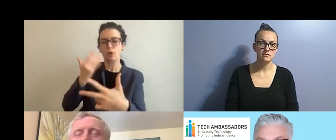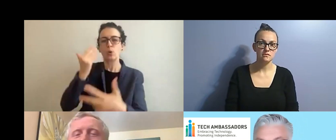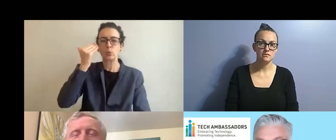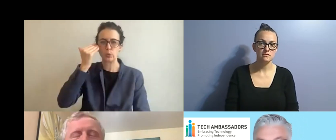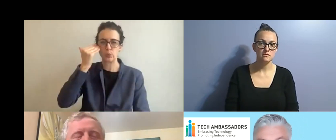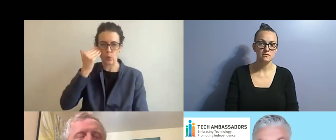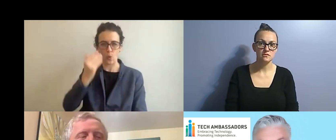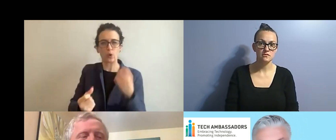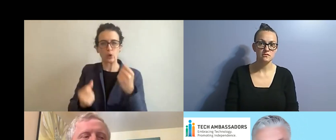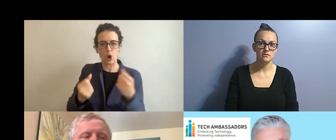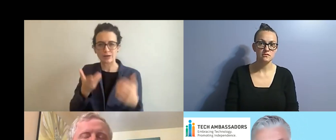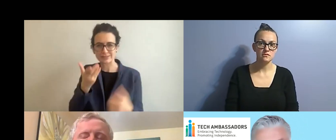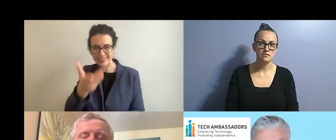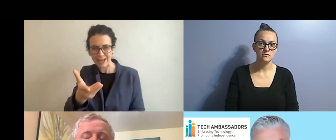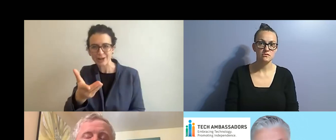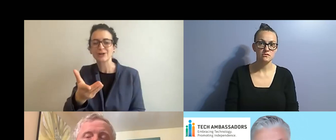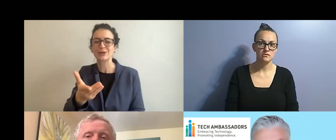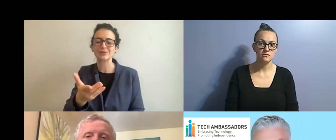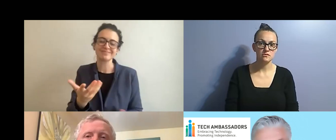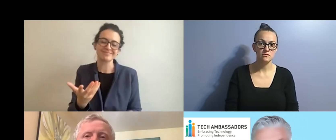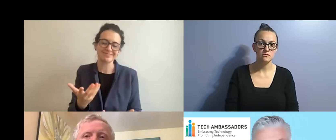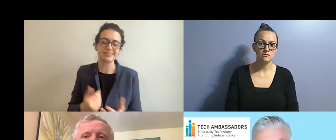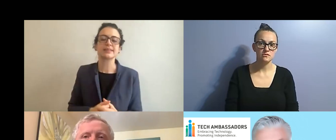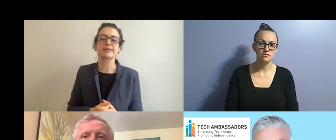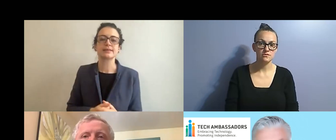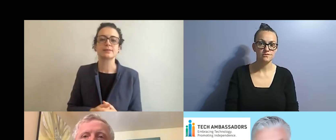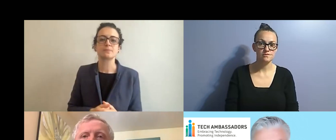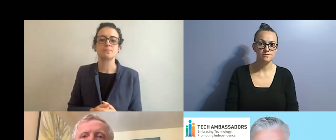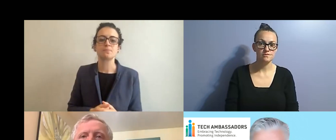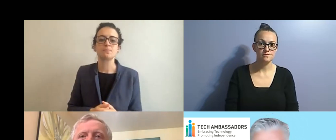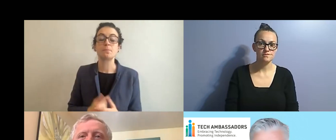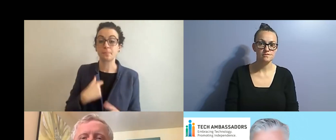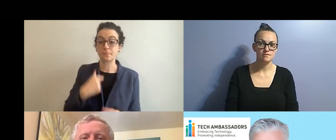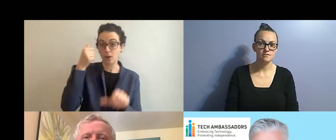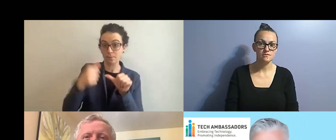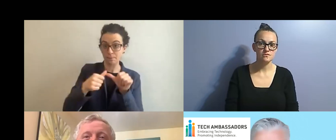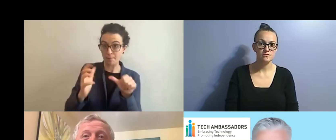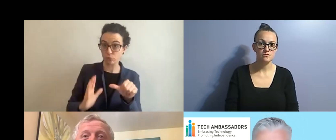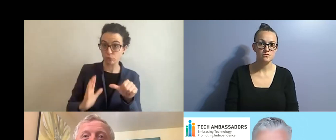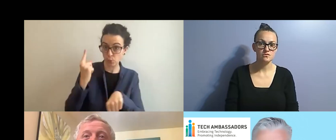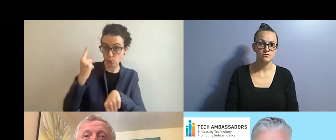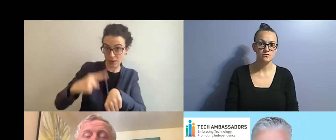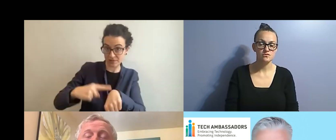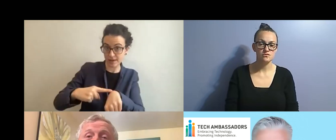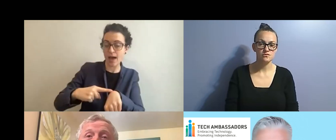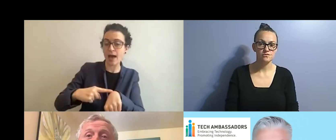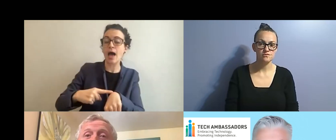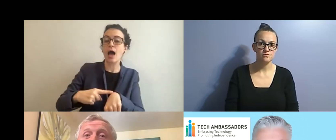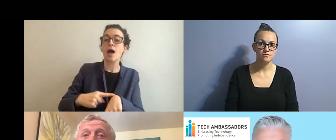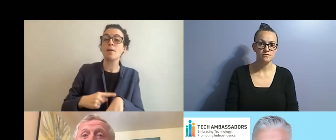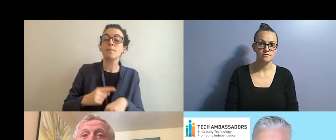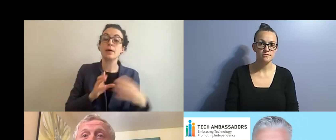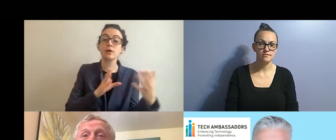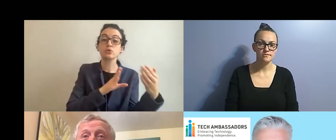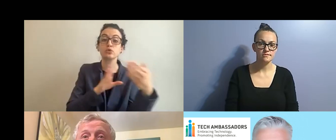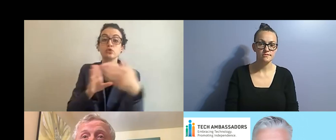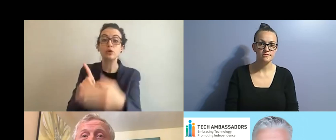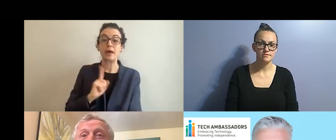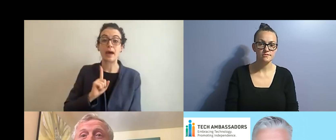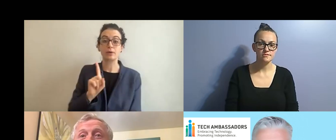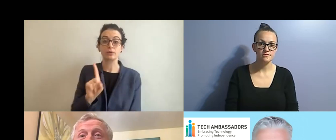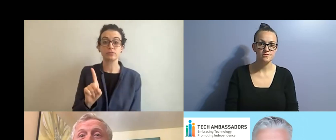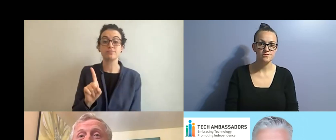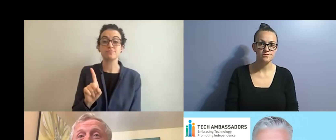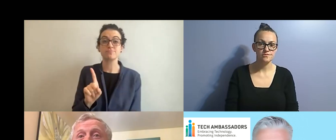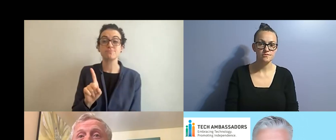And I remember one time standing on the corner and I about jumped out in the middle of the street because there